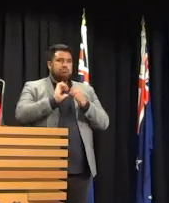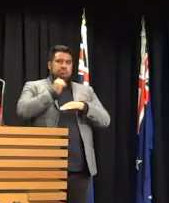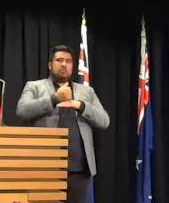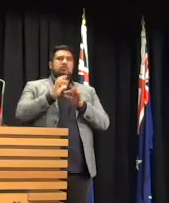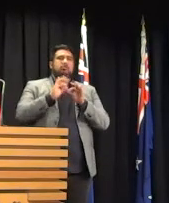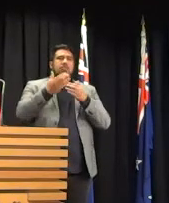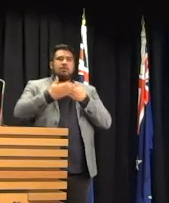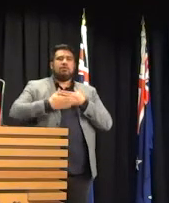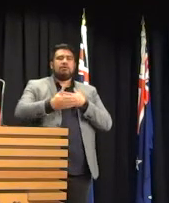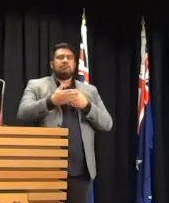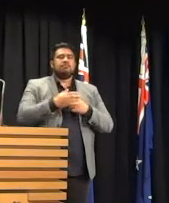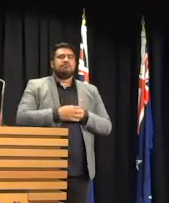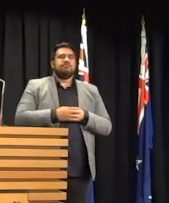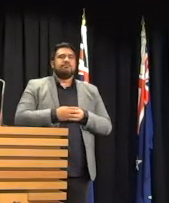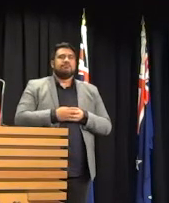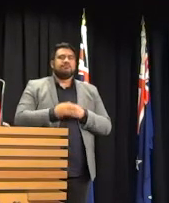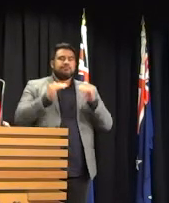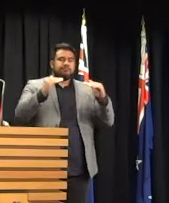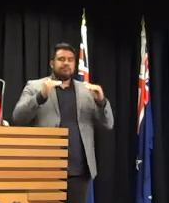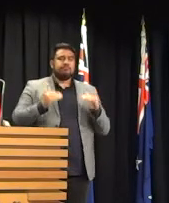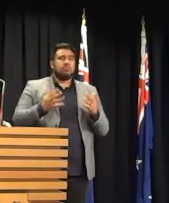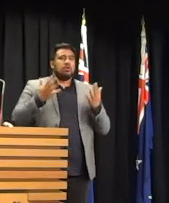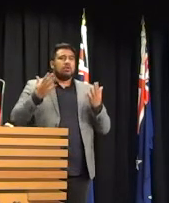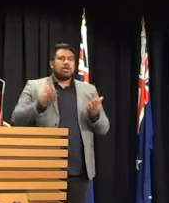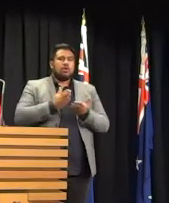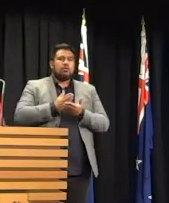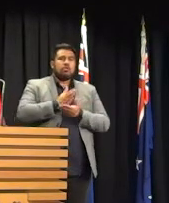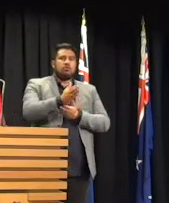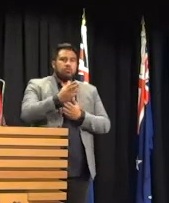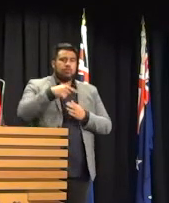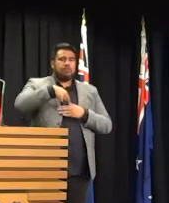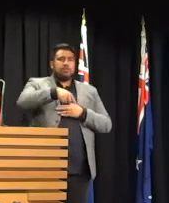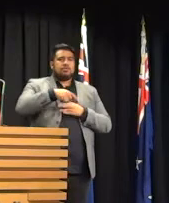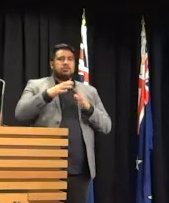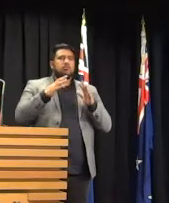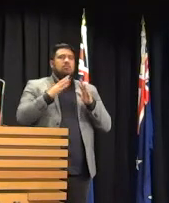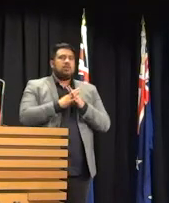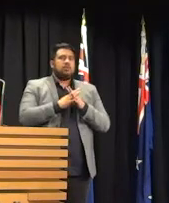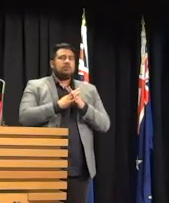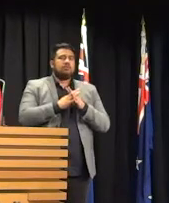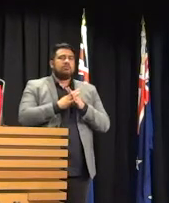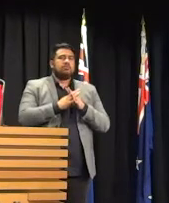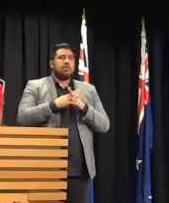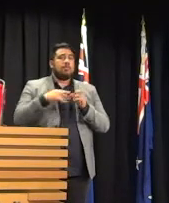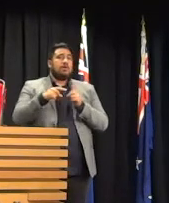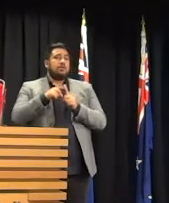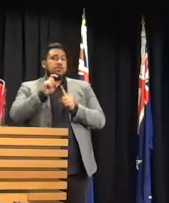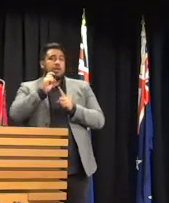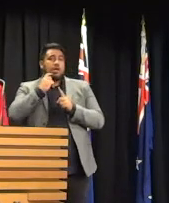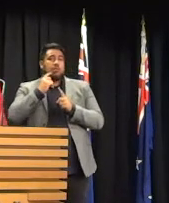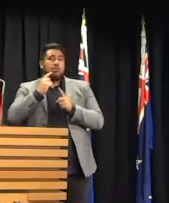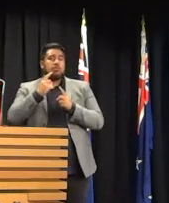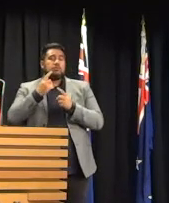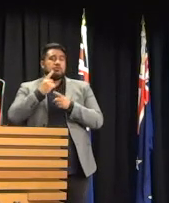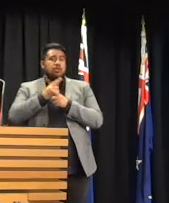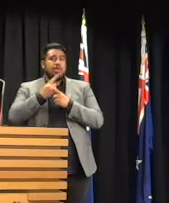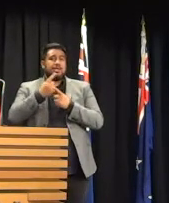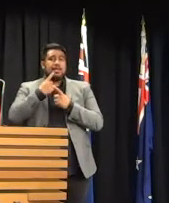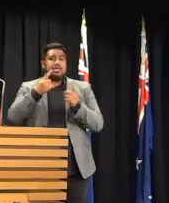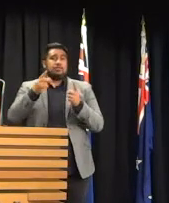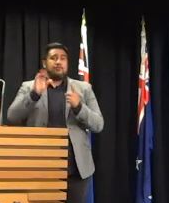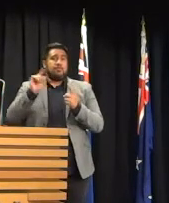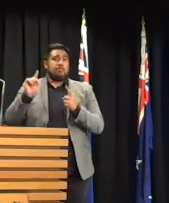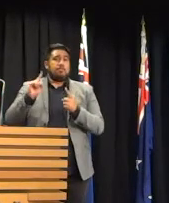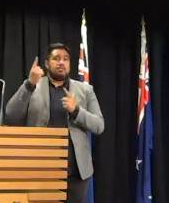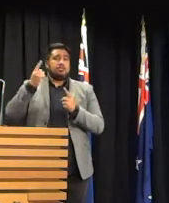today. Look, I'll quickly run through the week ahead. We'll move to an announcement that also involves the Minister of Social Development. She's here with